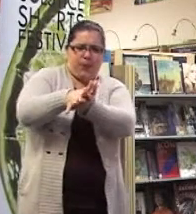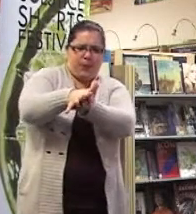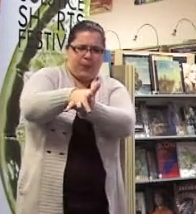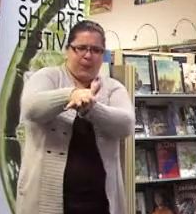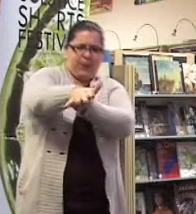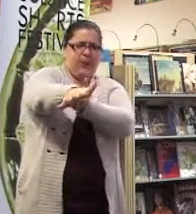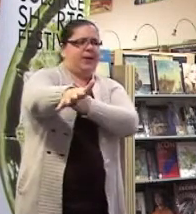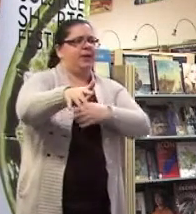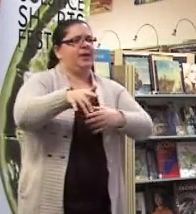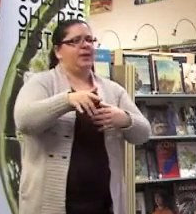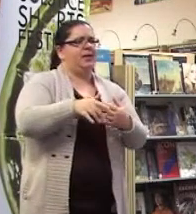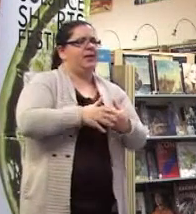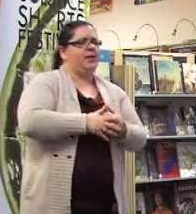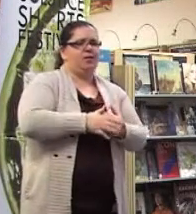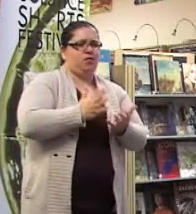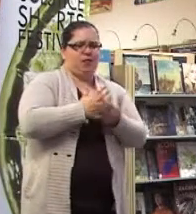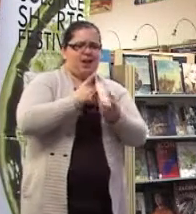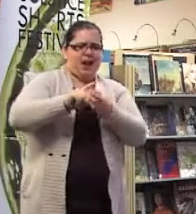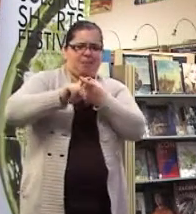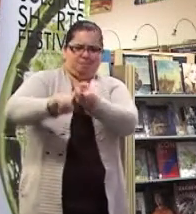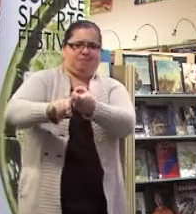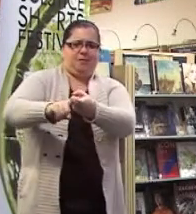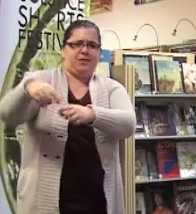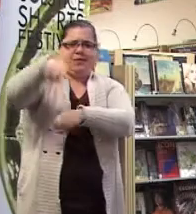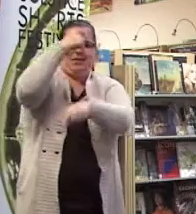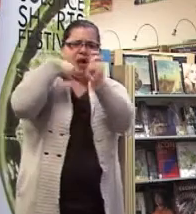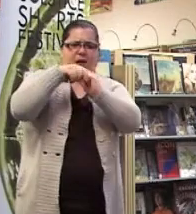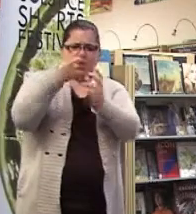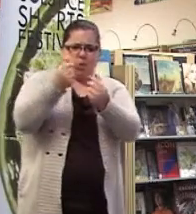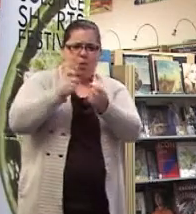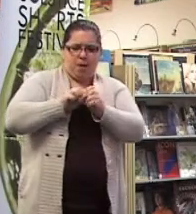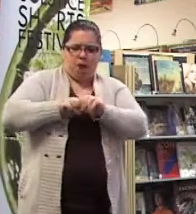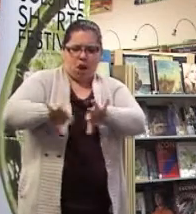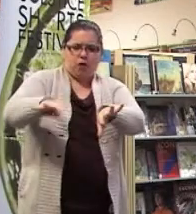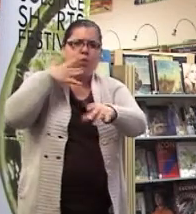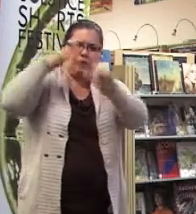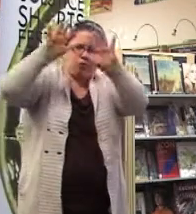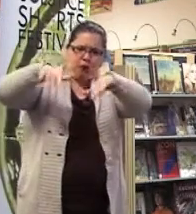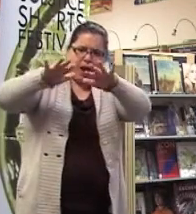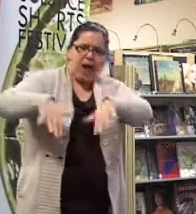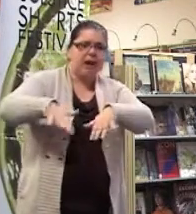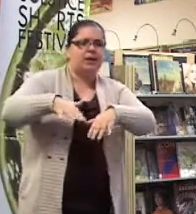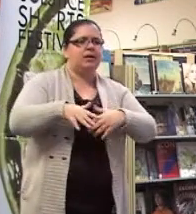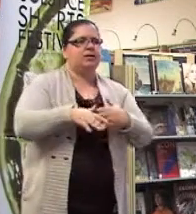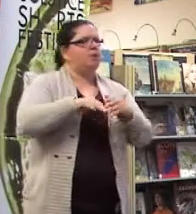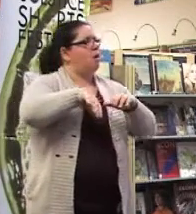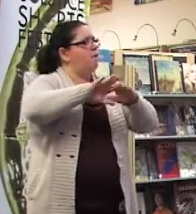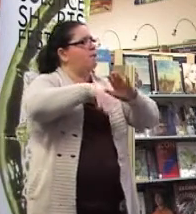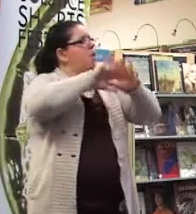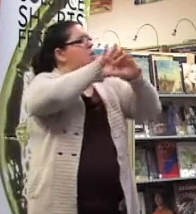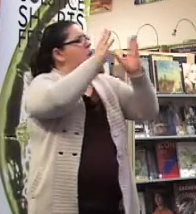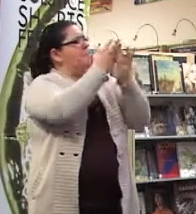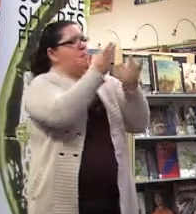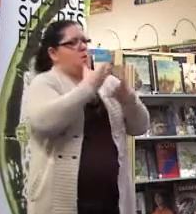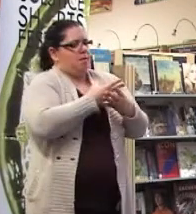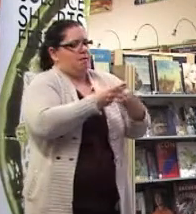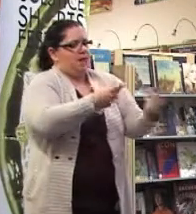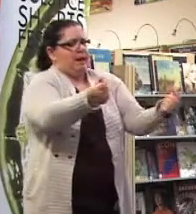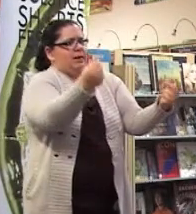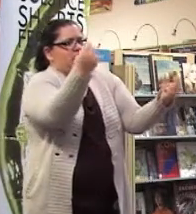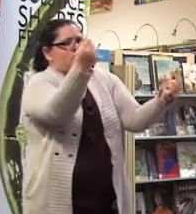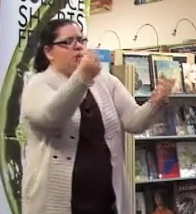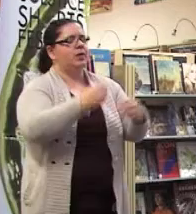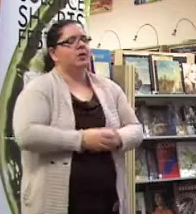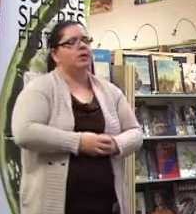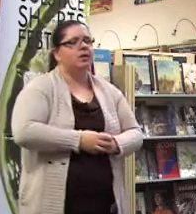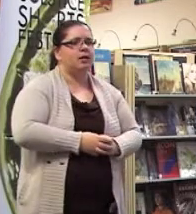of the scarf, not really a permanent part of the scarf, but liable to be lost in the downpour, as if the whole world might melt away at any